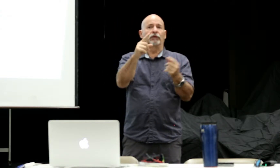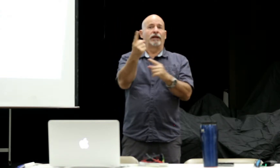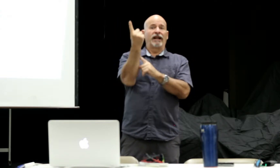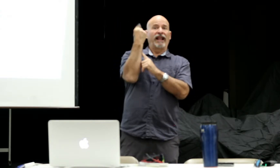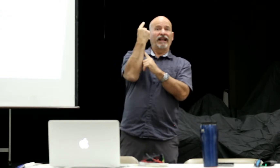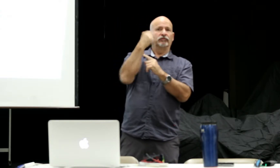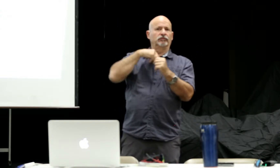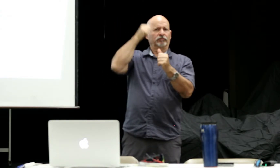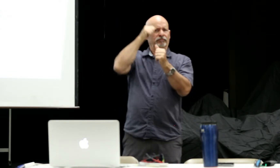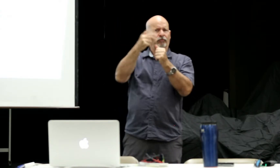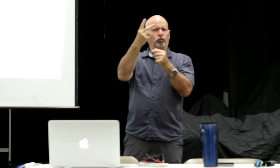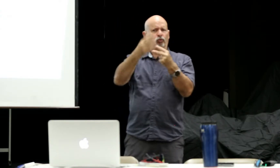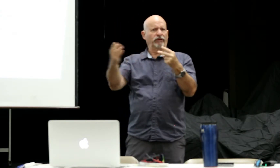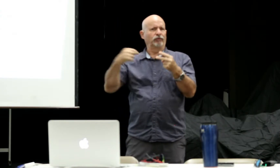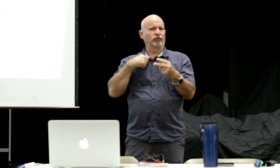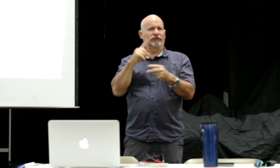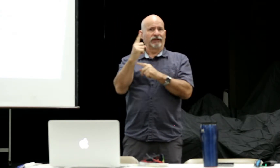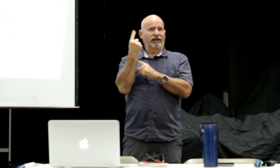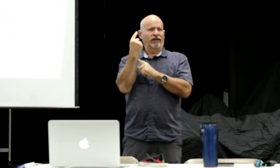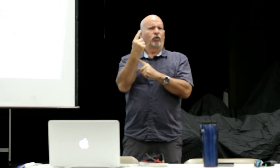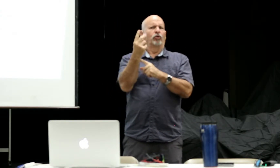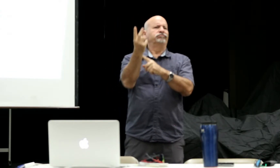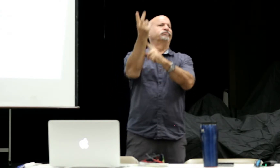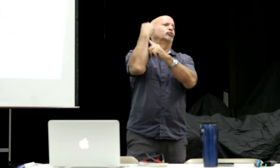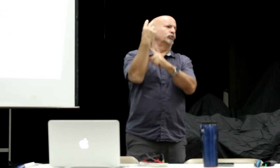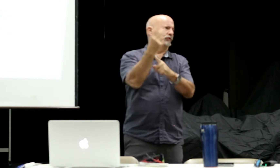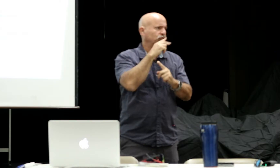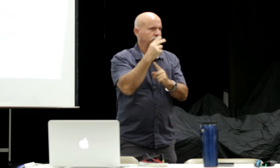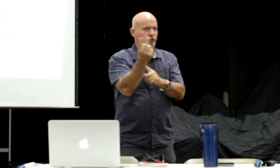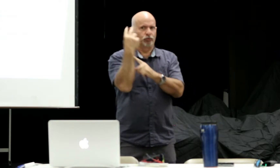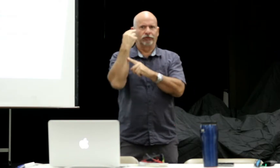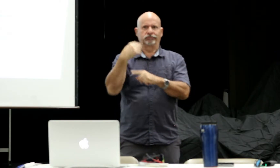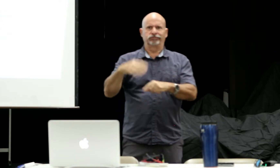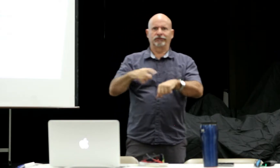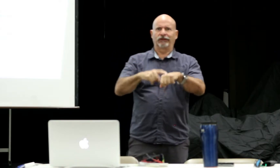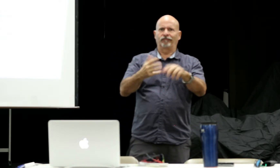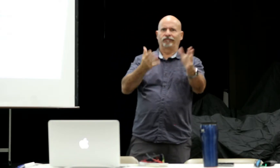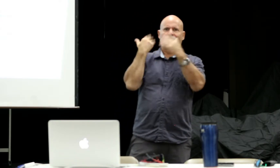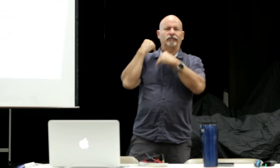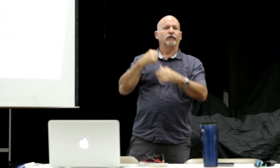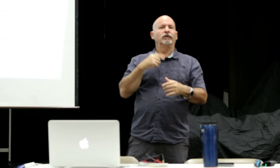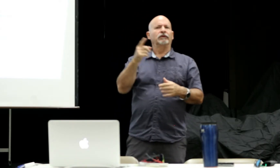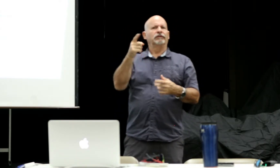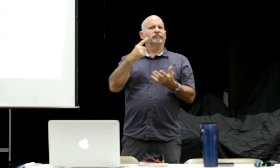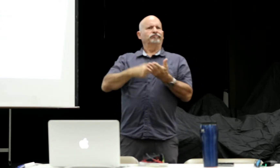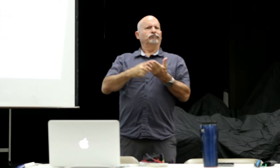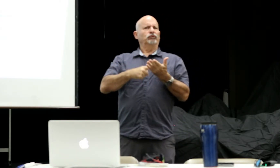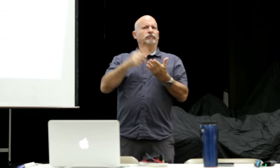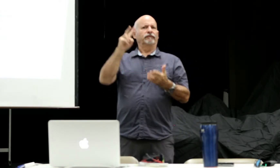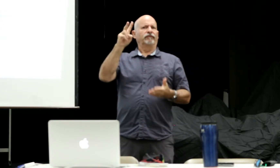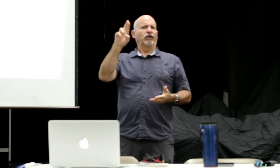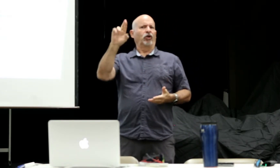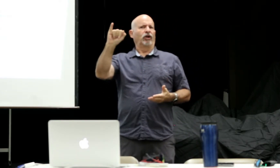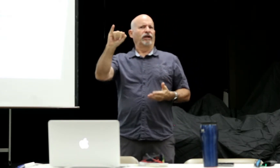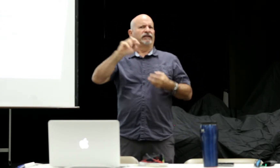suggestions, ideas. Last year, we had 2 years ago actually, time flies. We